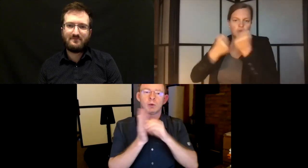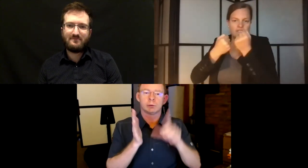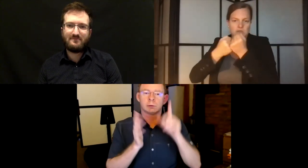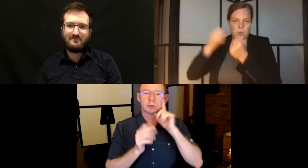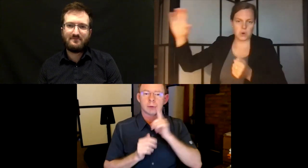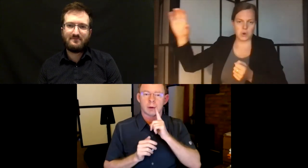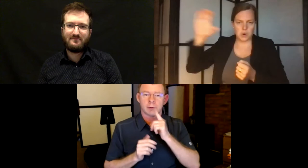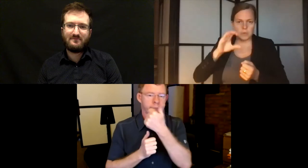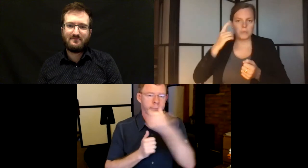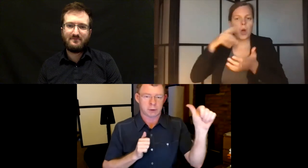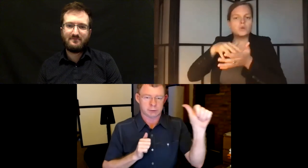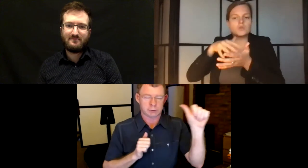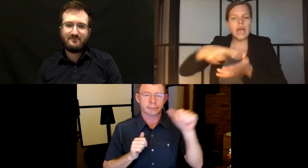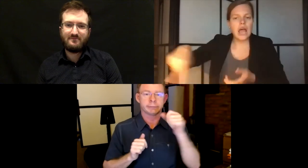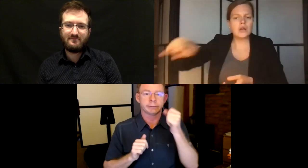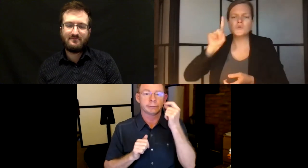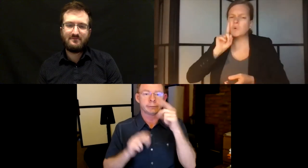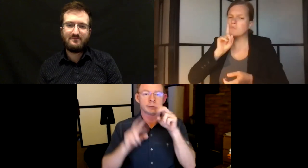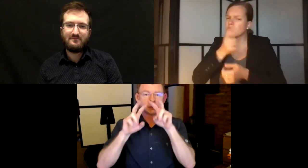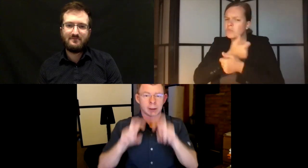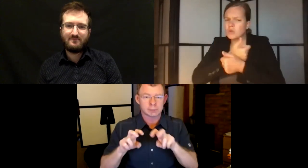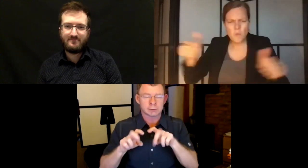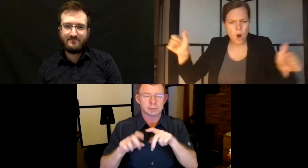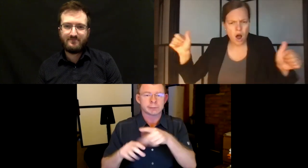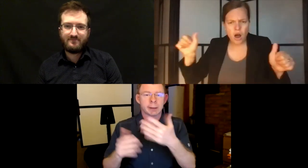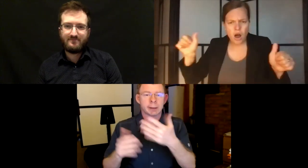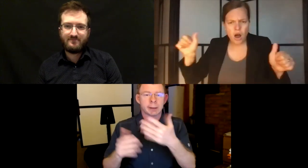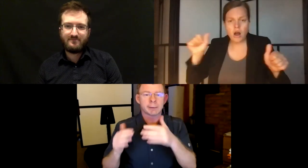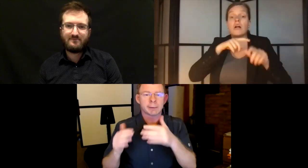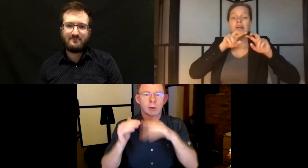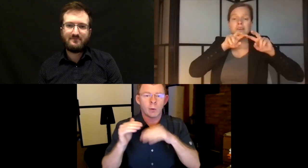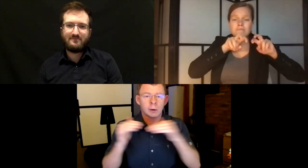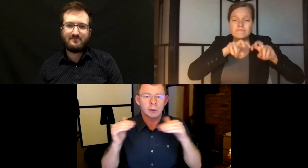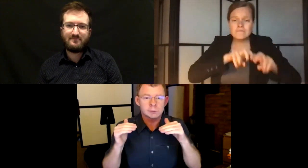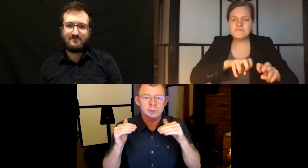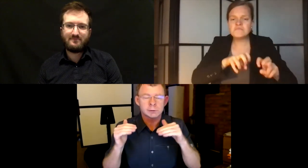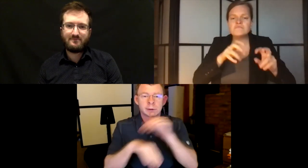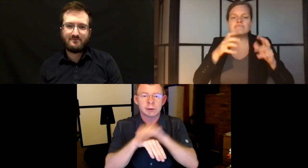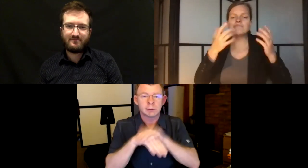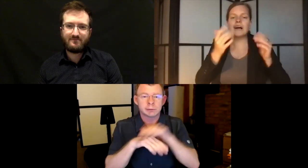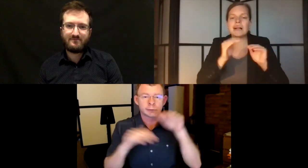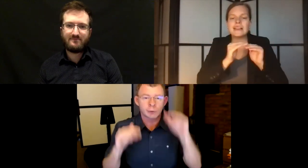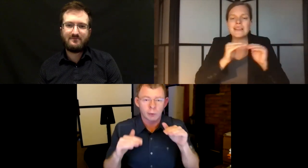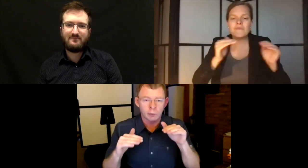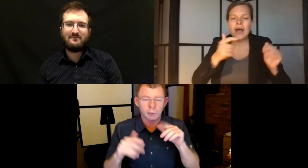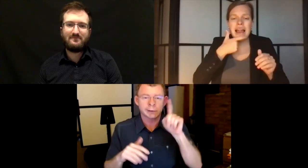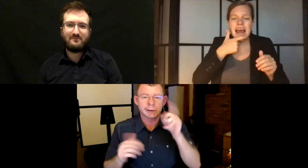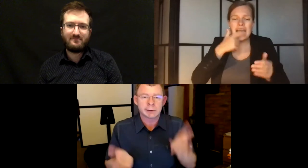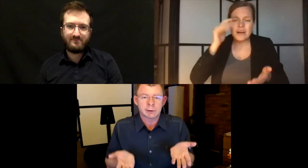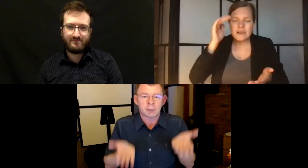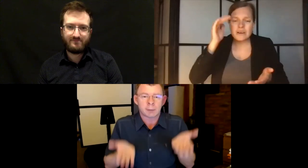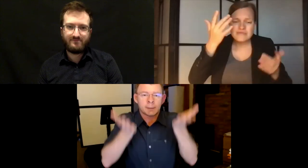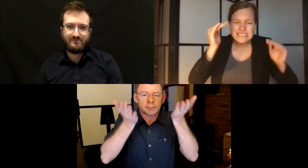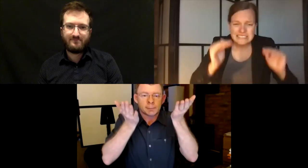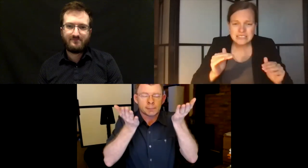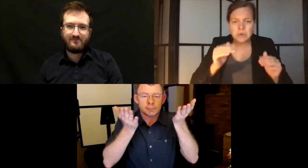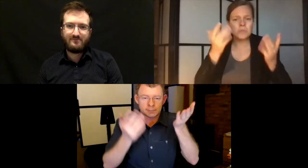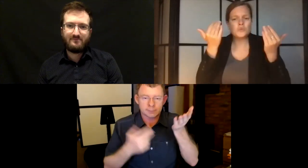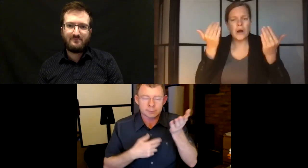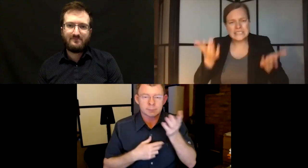That funding was provided so that any deaf learner could take literacy programs. For those who have a very low